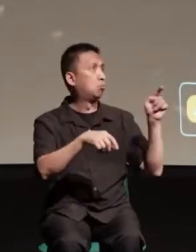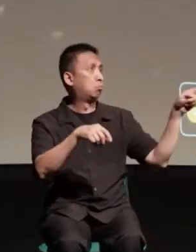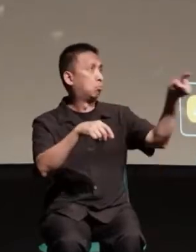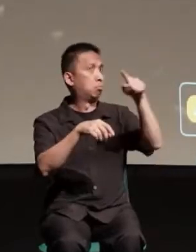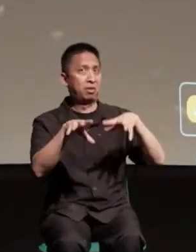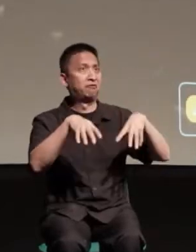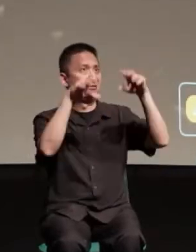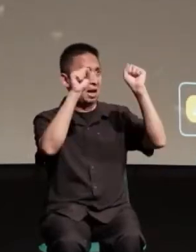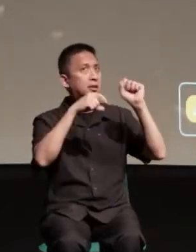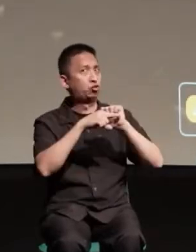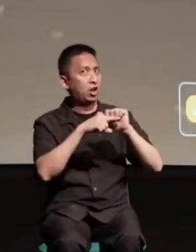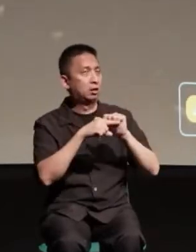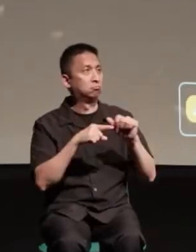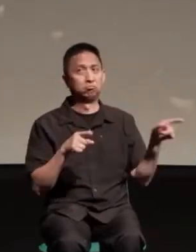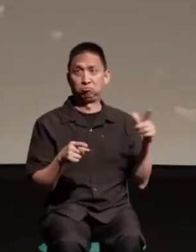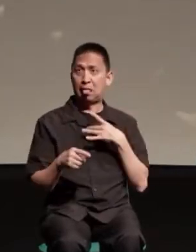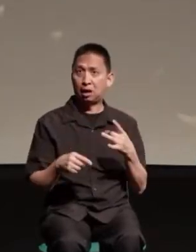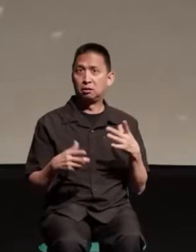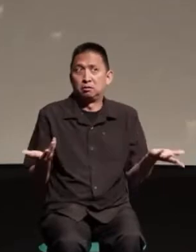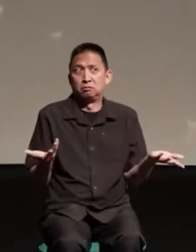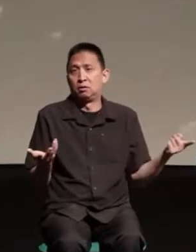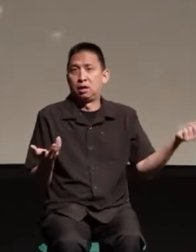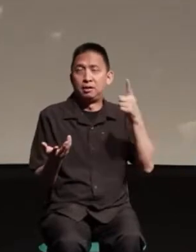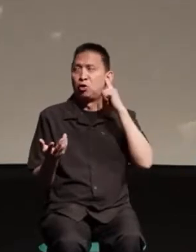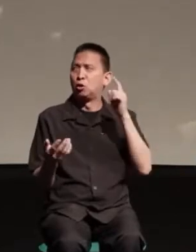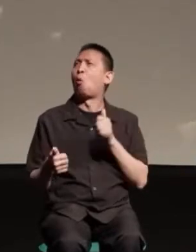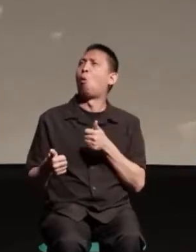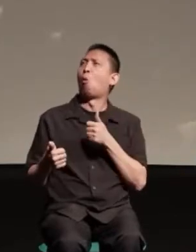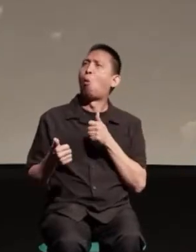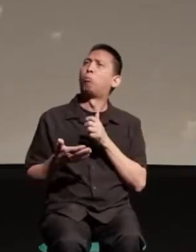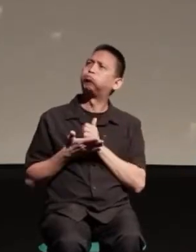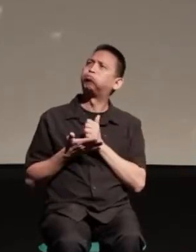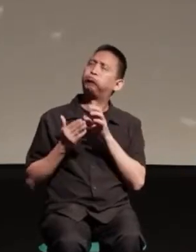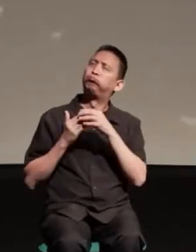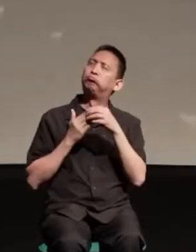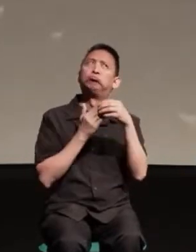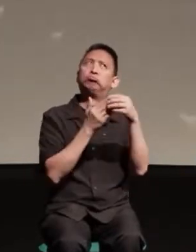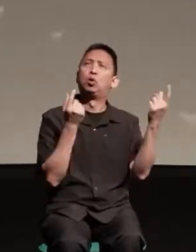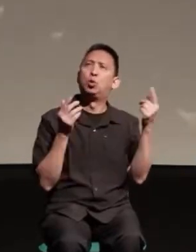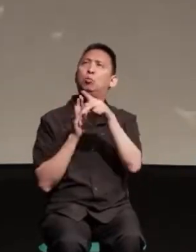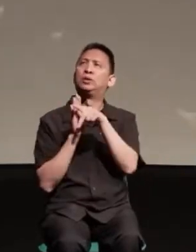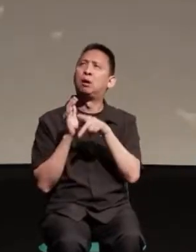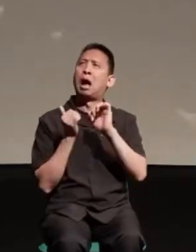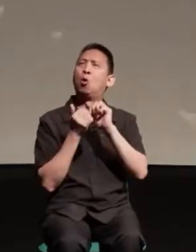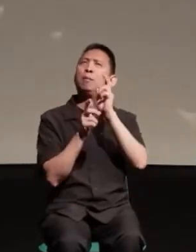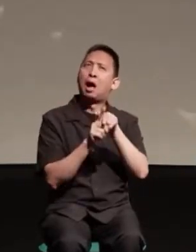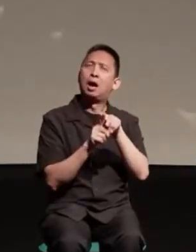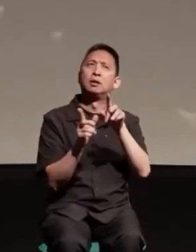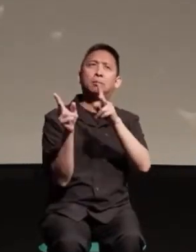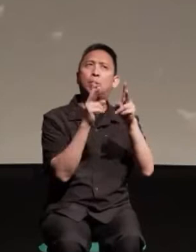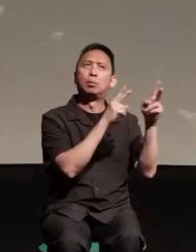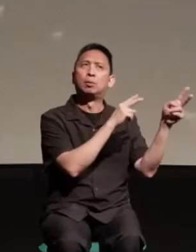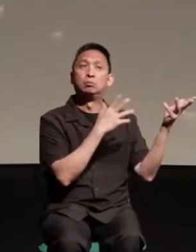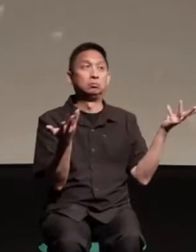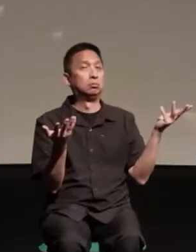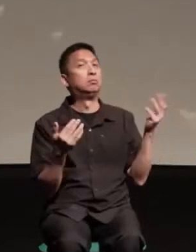have heard that it's valuable for sort of walking you through what are the standards, what are the principles, and how do we apply them as sort of case